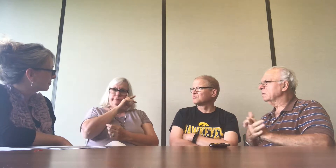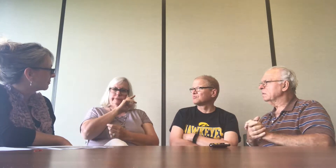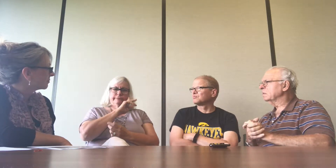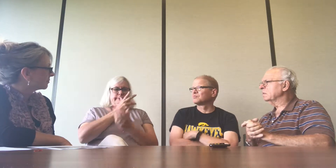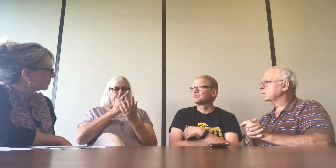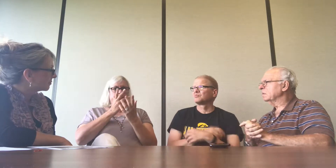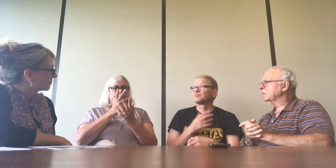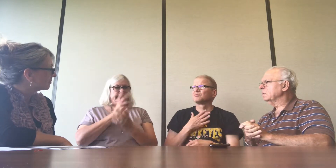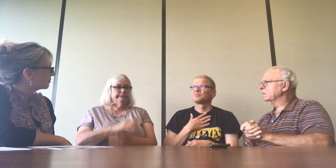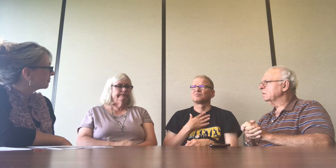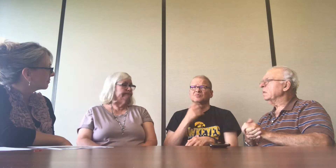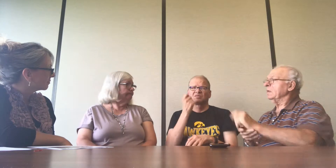nurses to help take care of that.